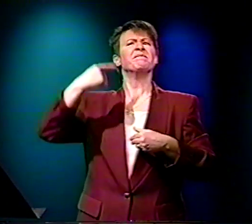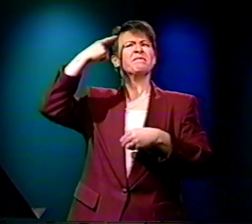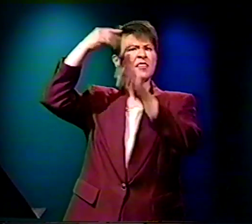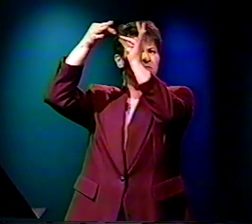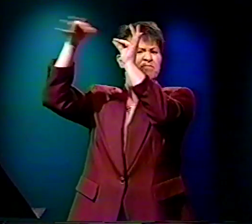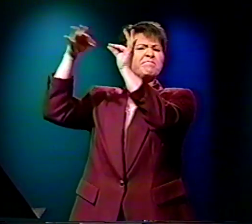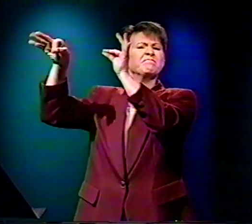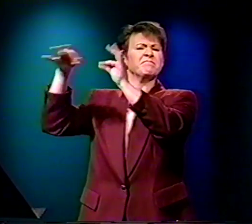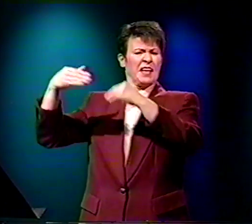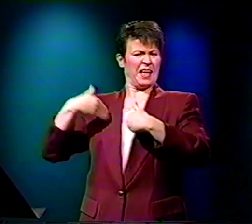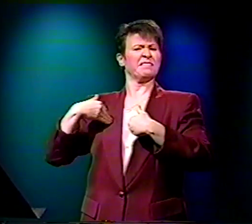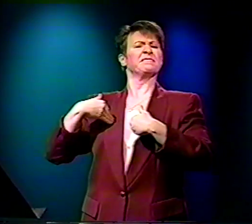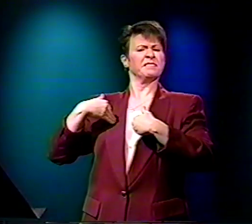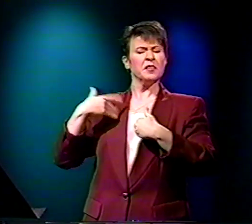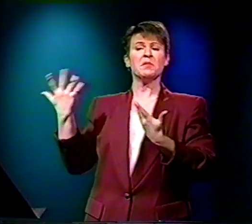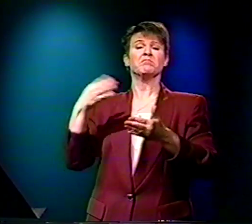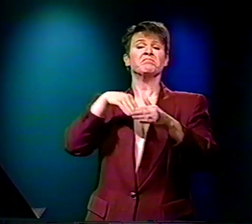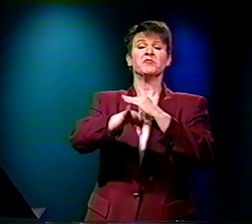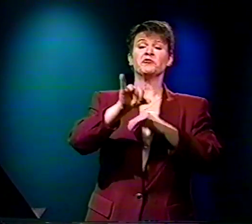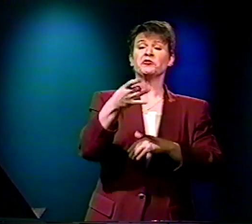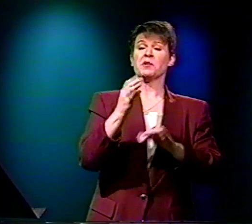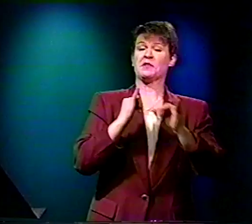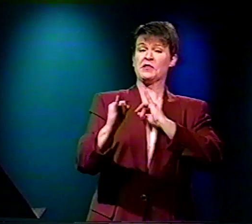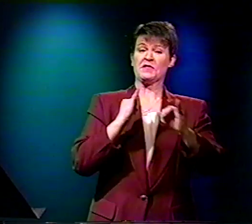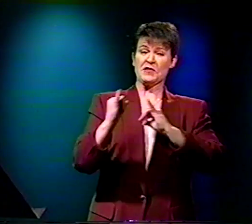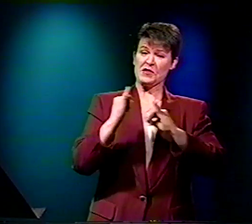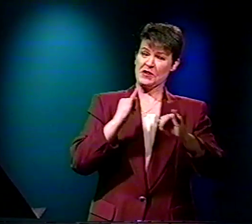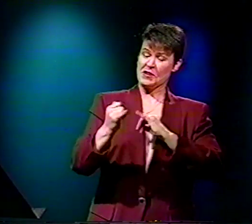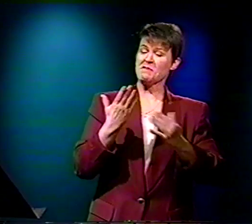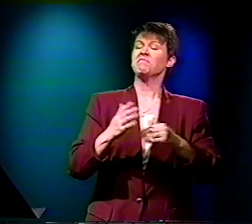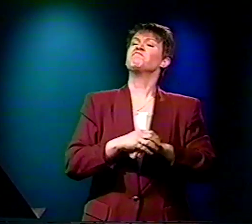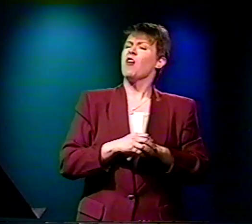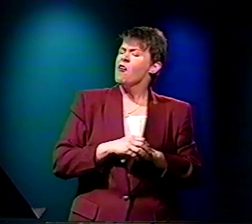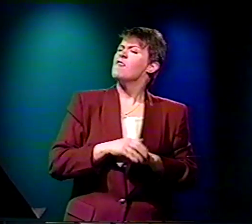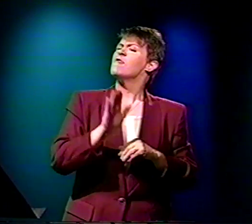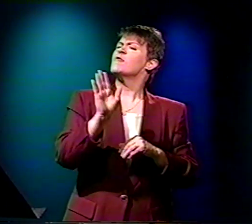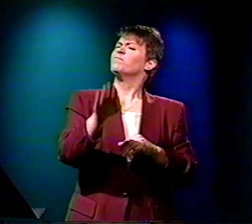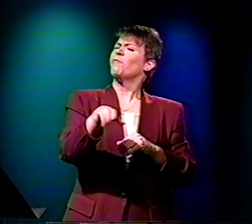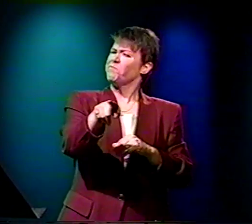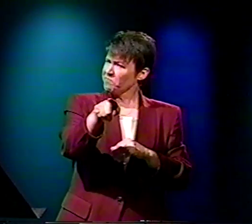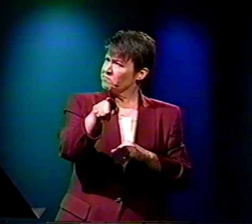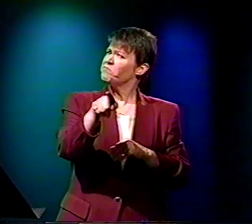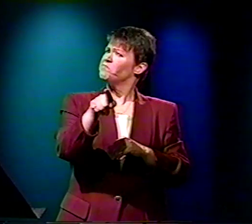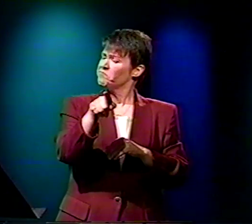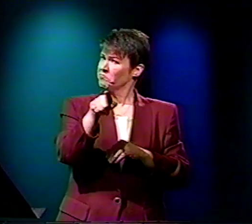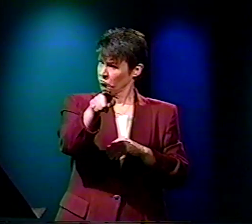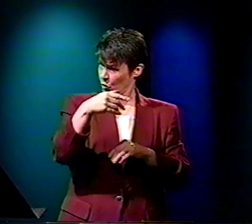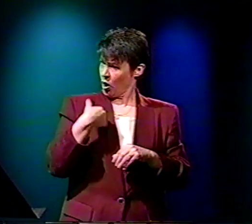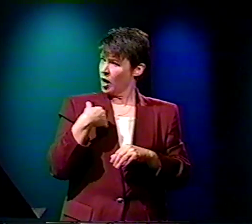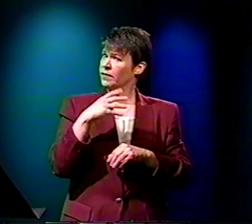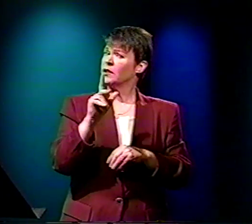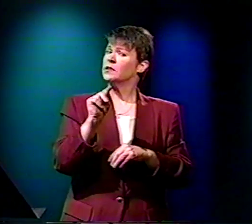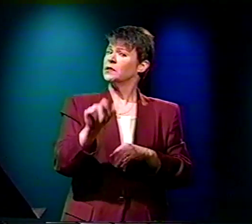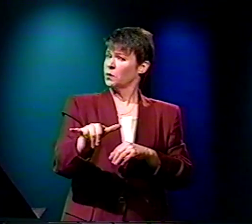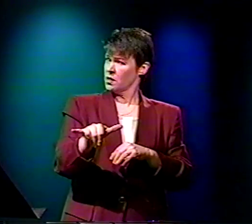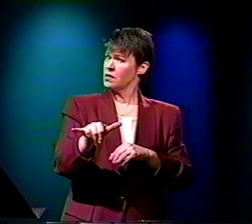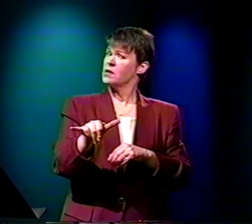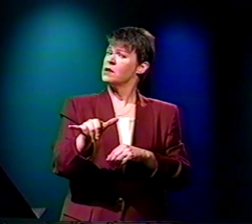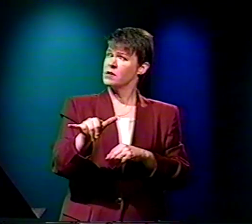always have, you know, how they want to address what they want to say to a person, maybe in a job interview. And so maybe a